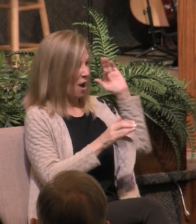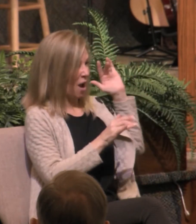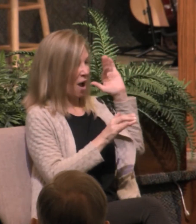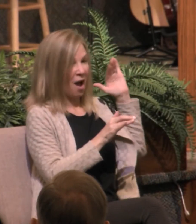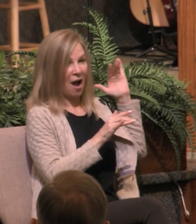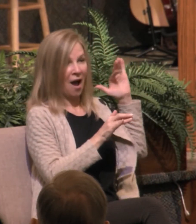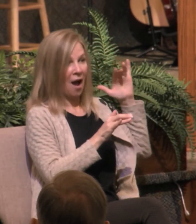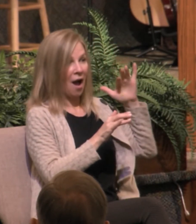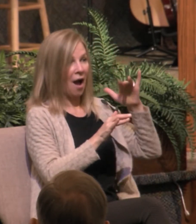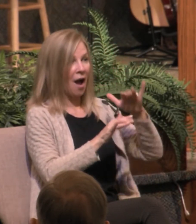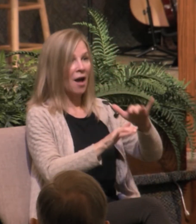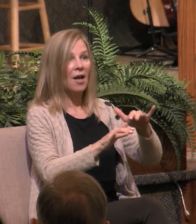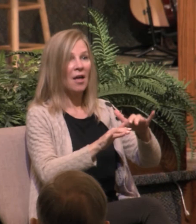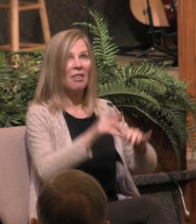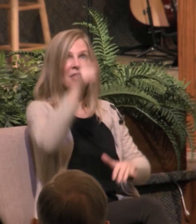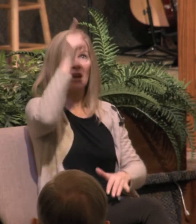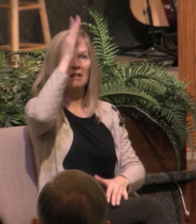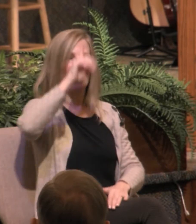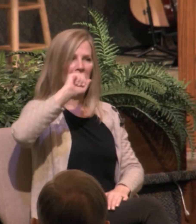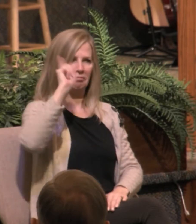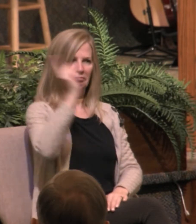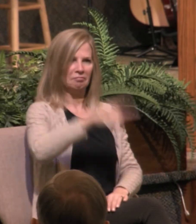drowned.